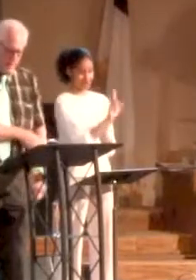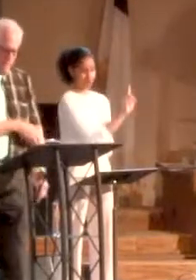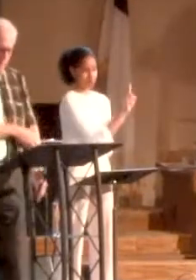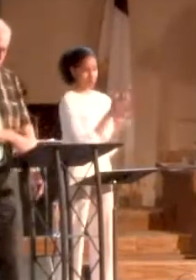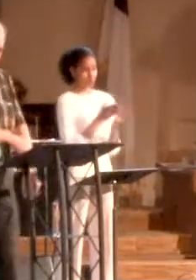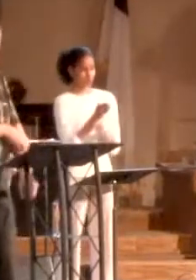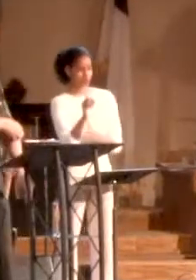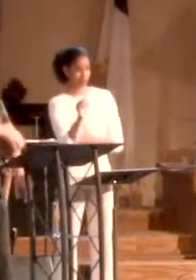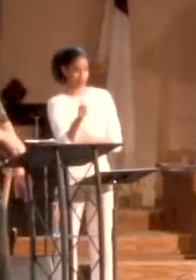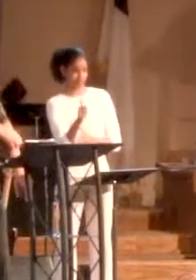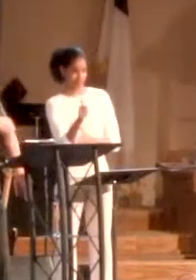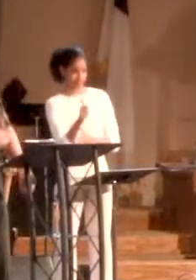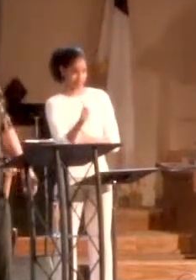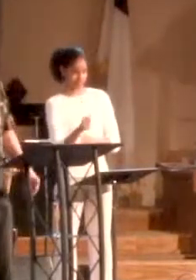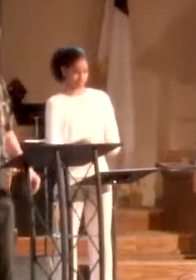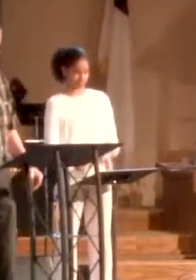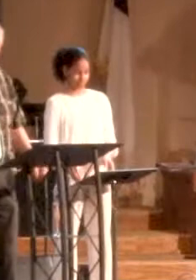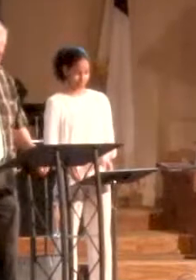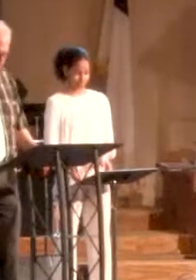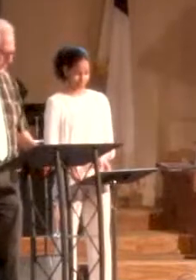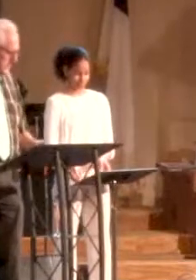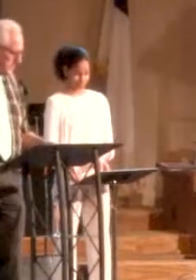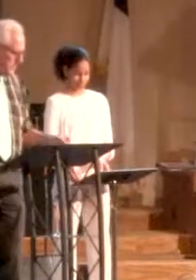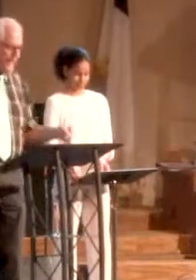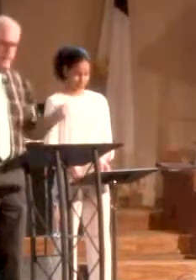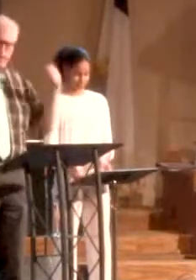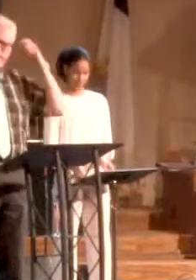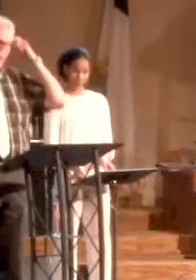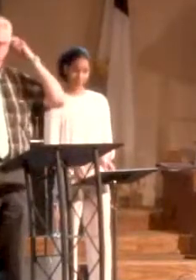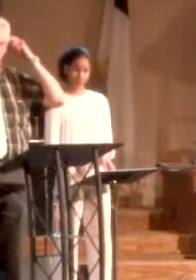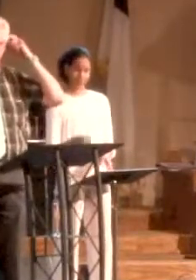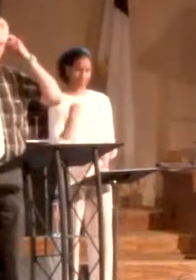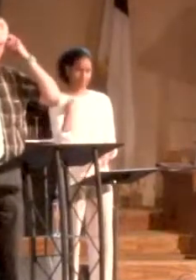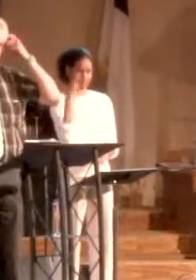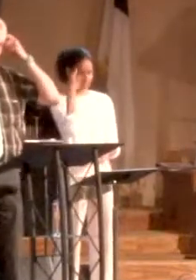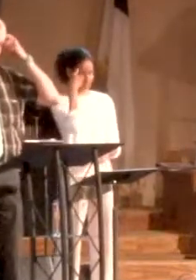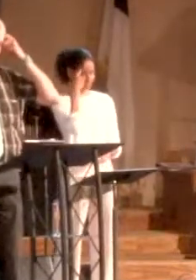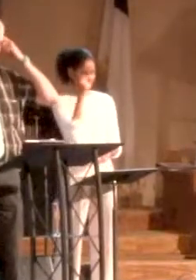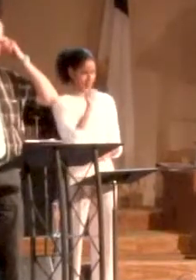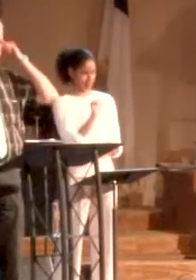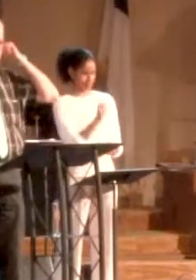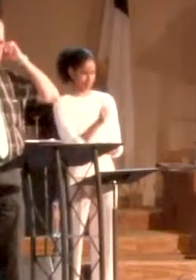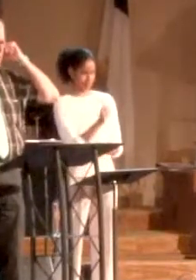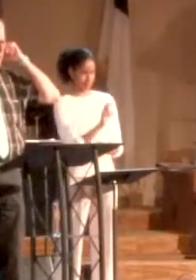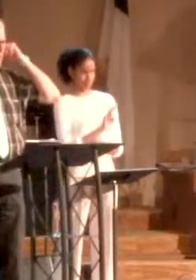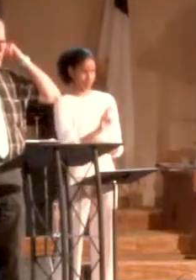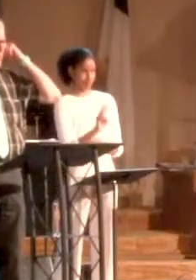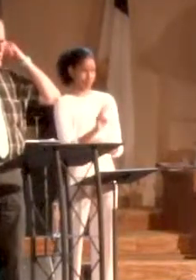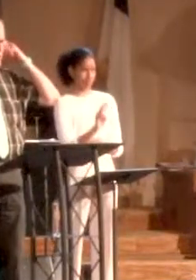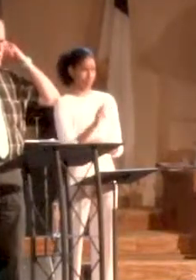Acts, in the first, I think it's 10 verses.